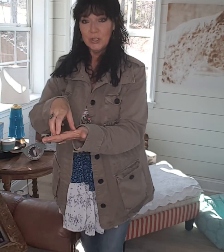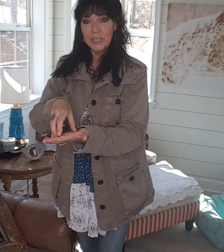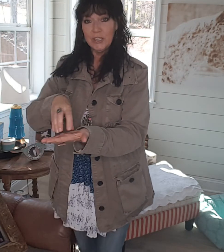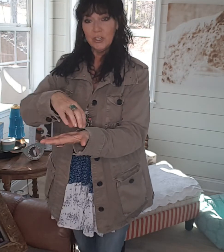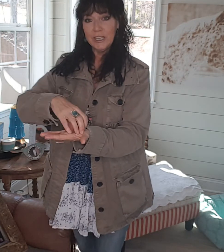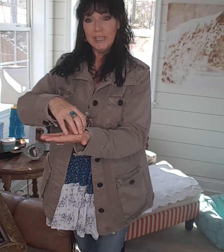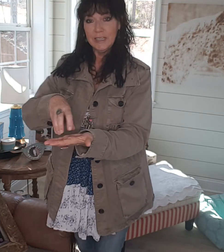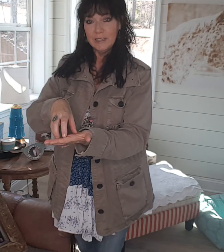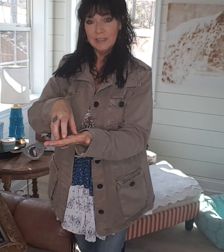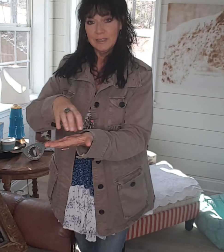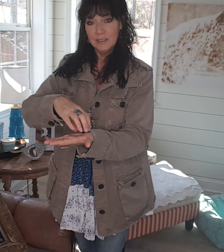cookie. Cookie.